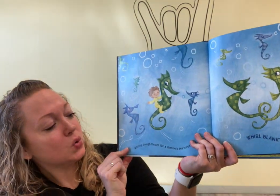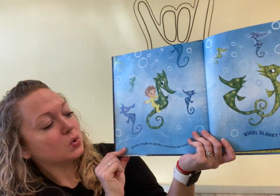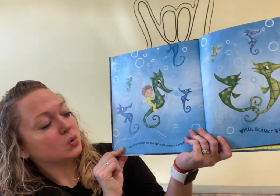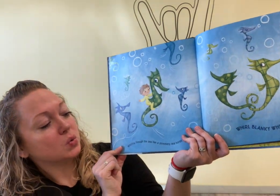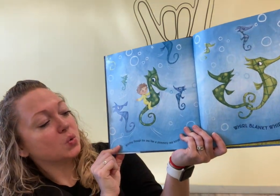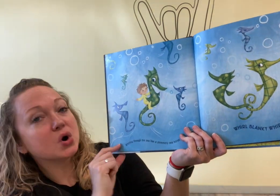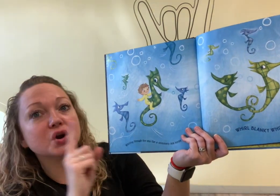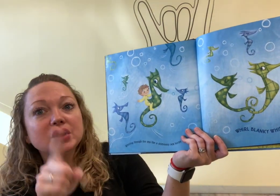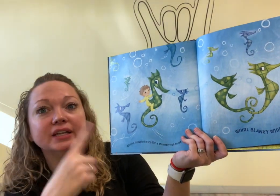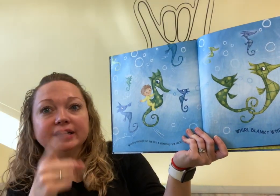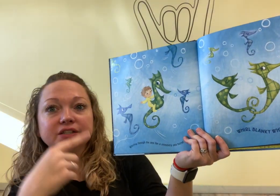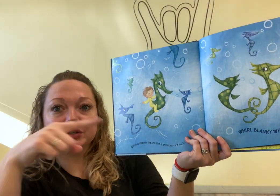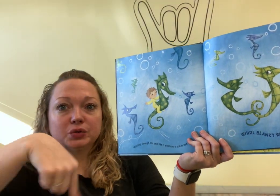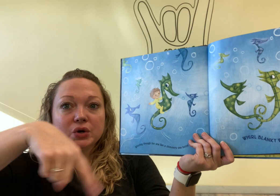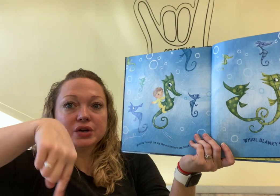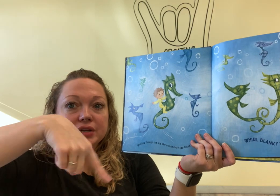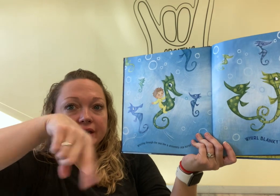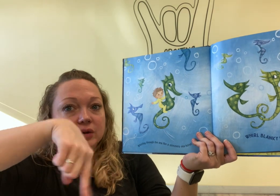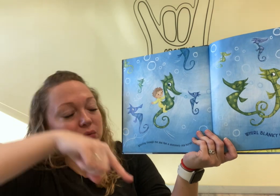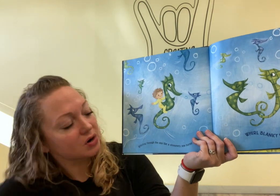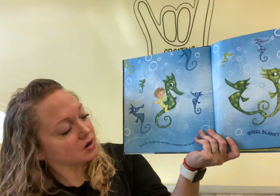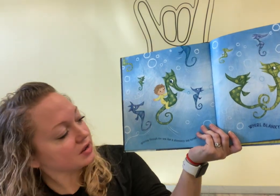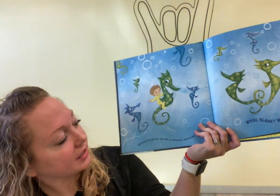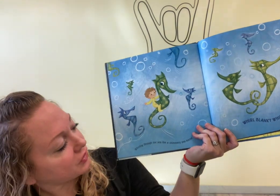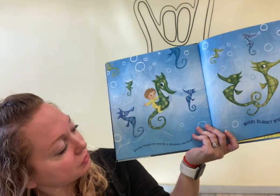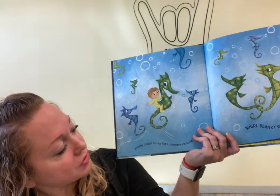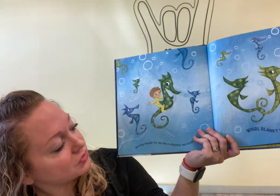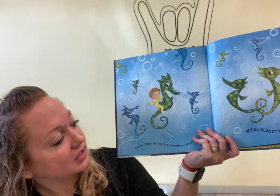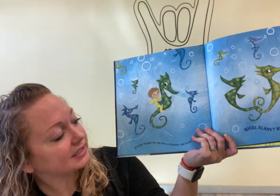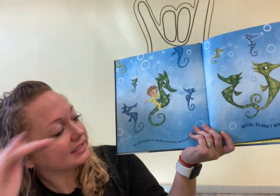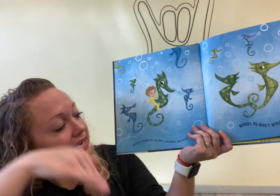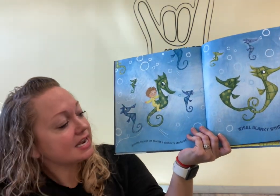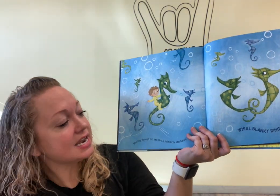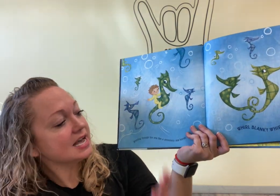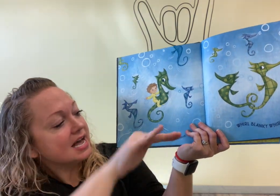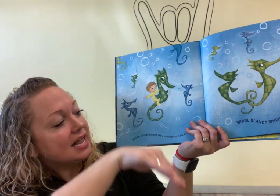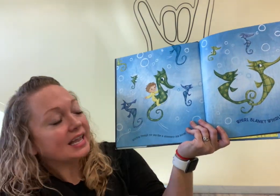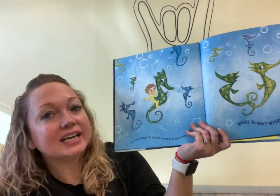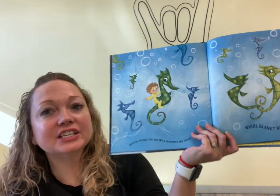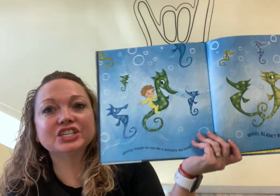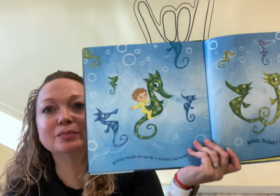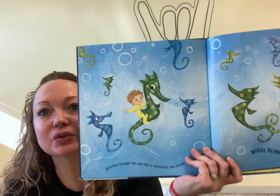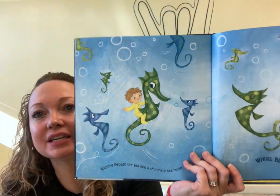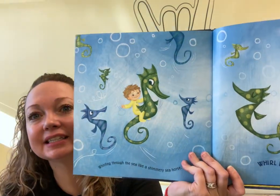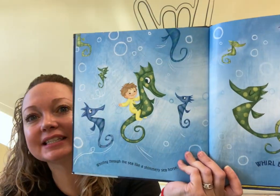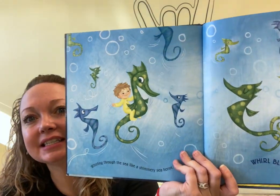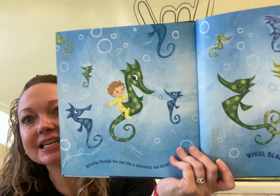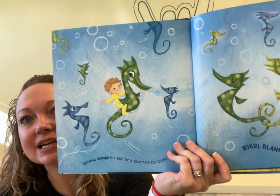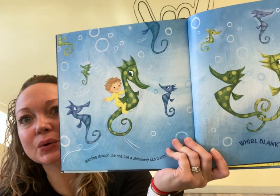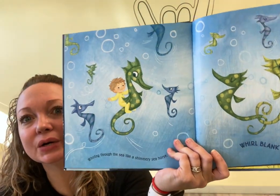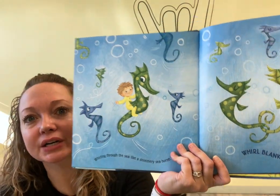Ooh, whirling. So you're twirling, whirling through the sea like a shimmering